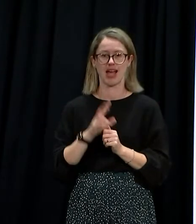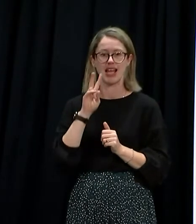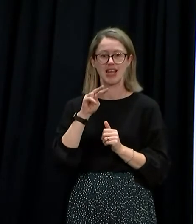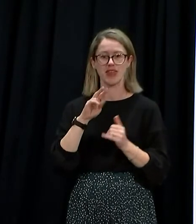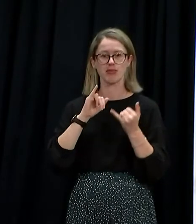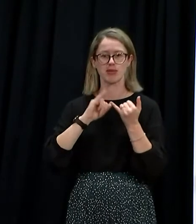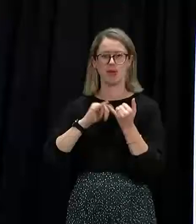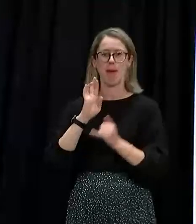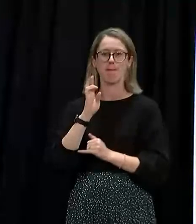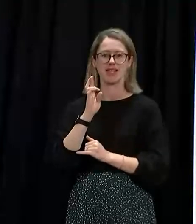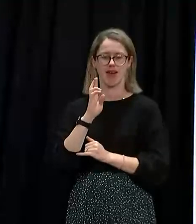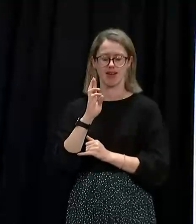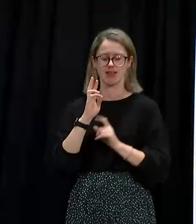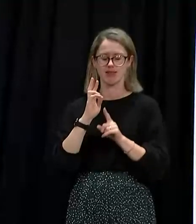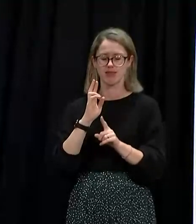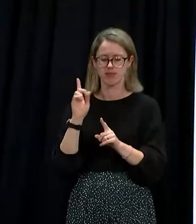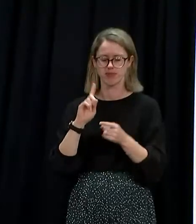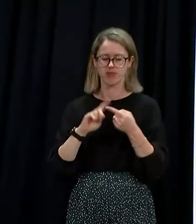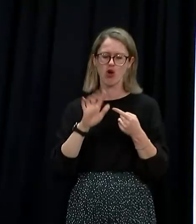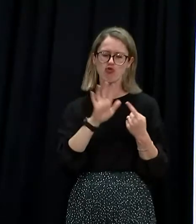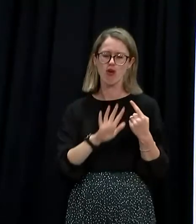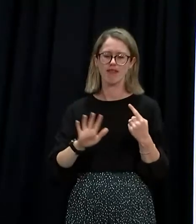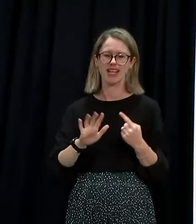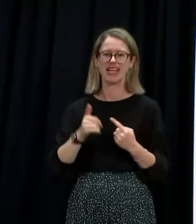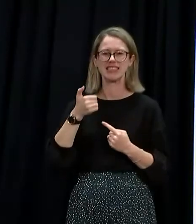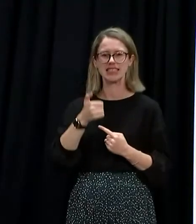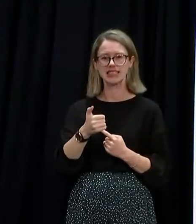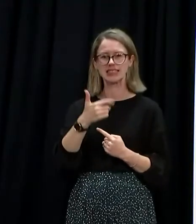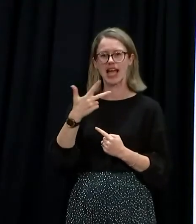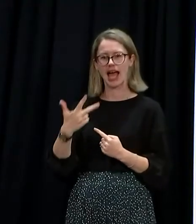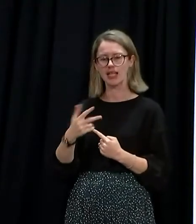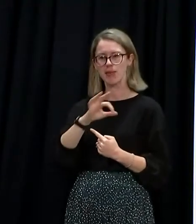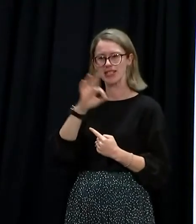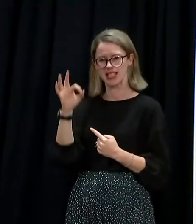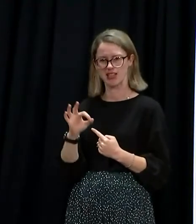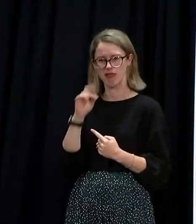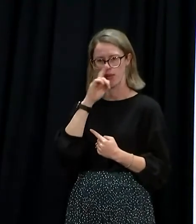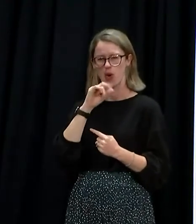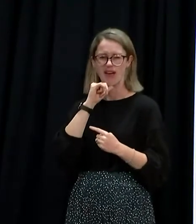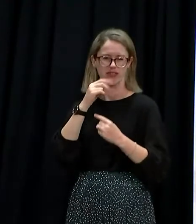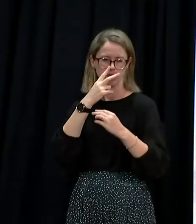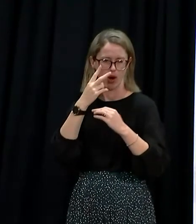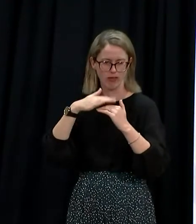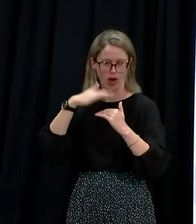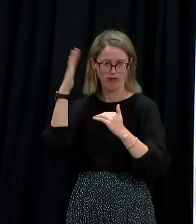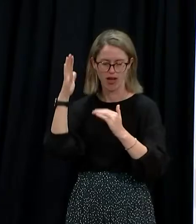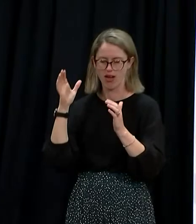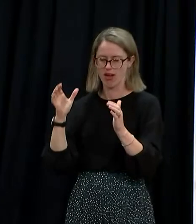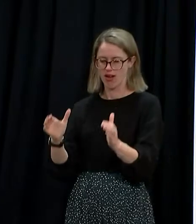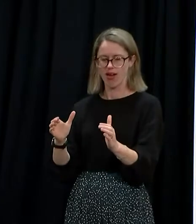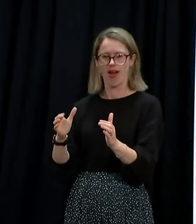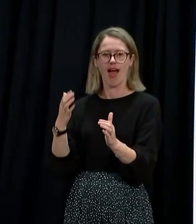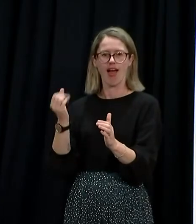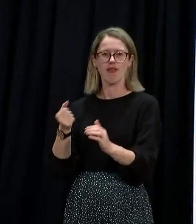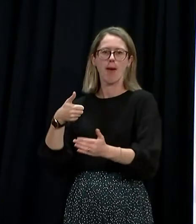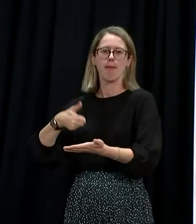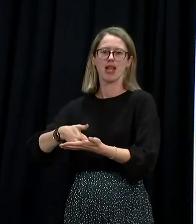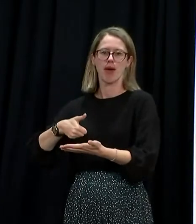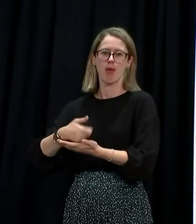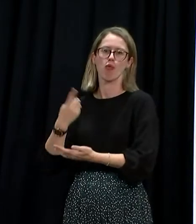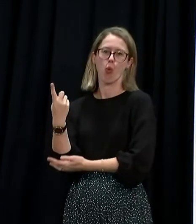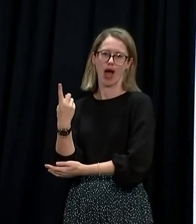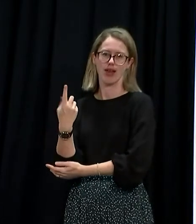of September, roughly 68% of people aged 12 and over had at least one